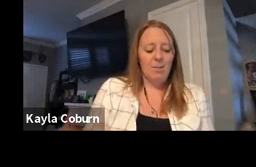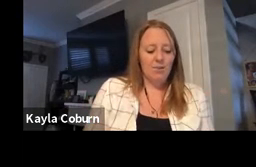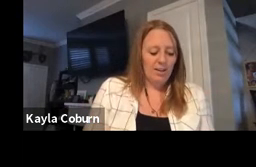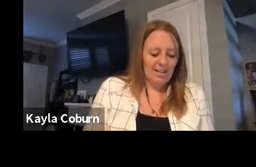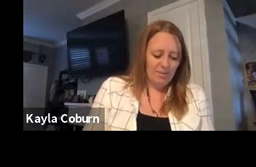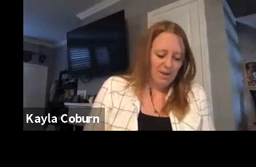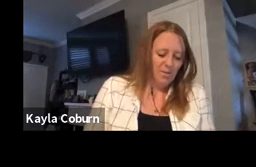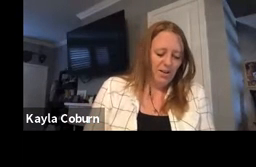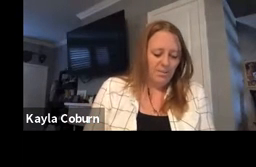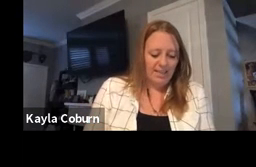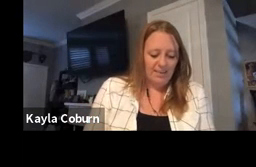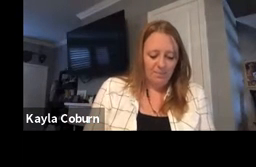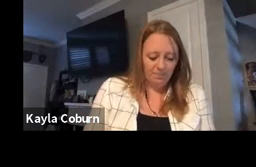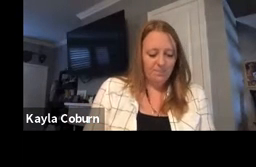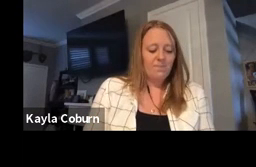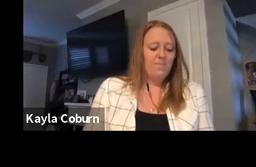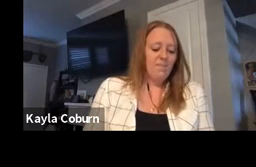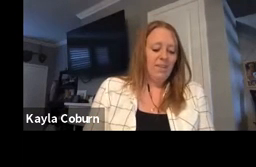that opportunity to become more independent.